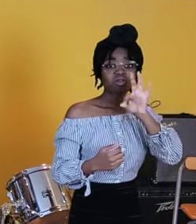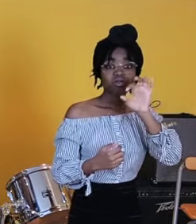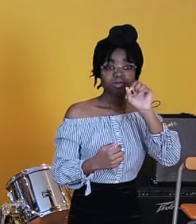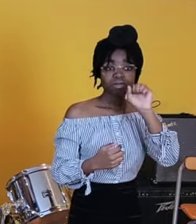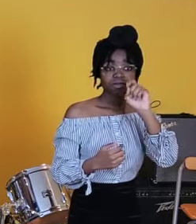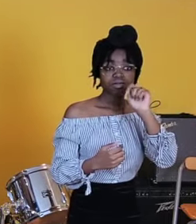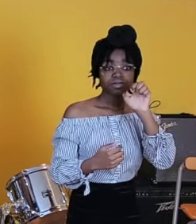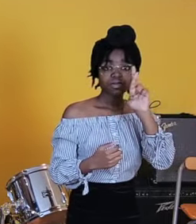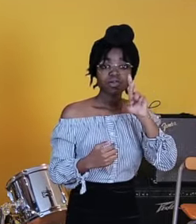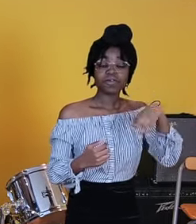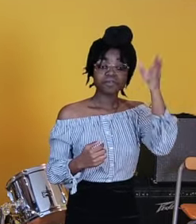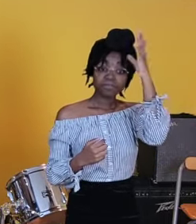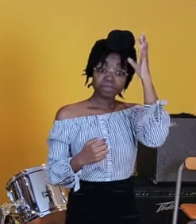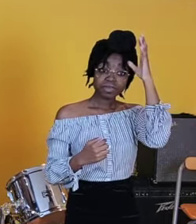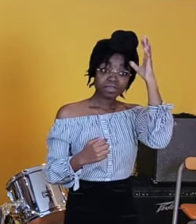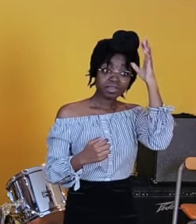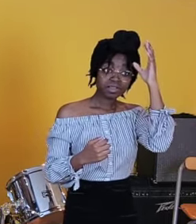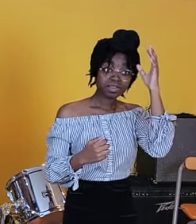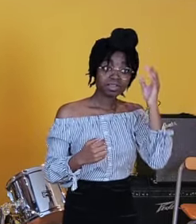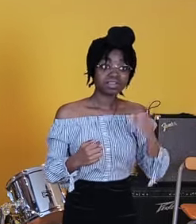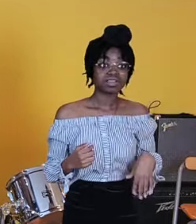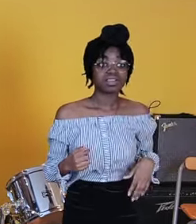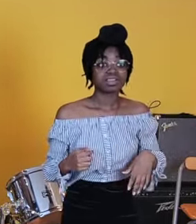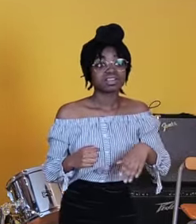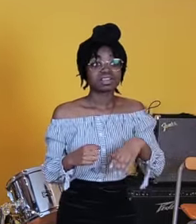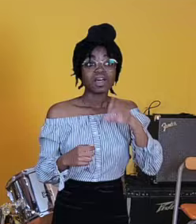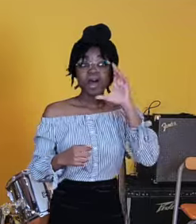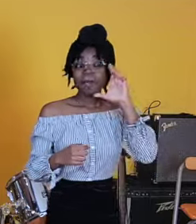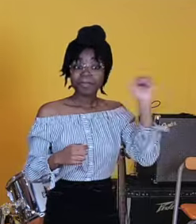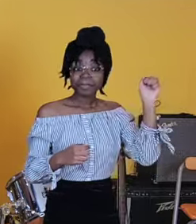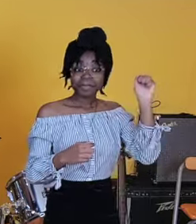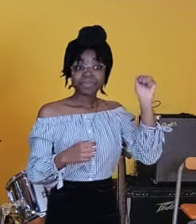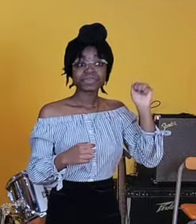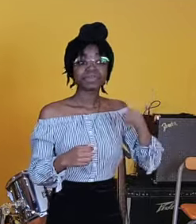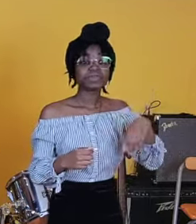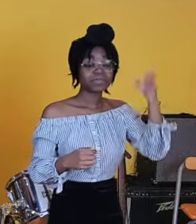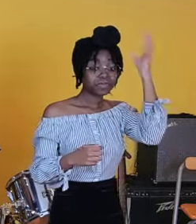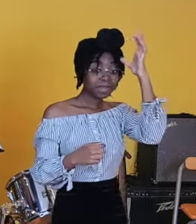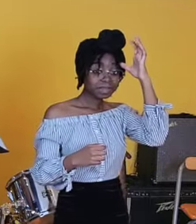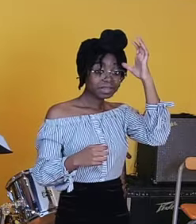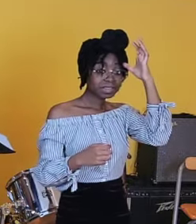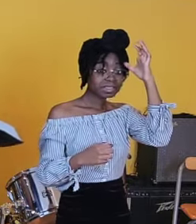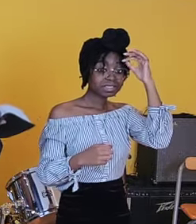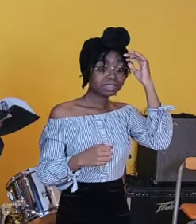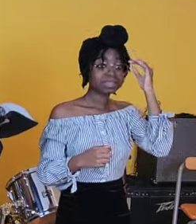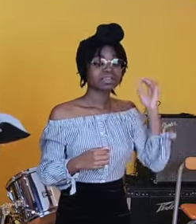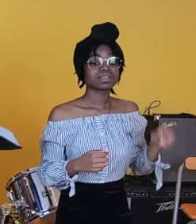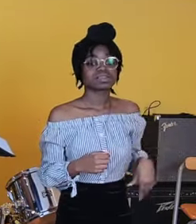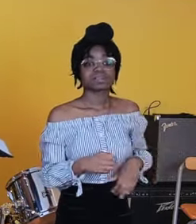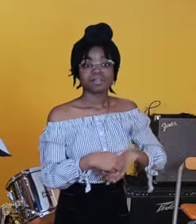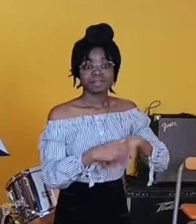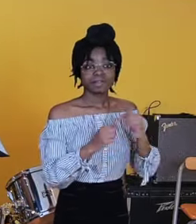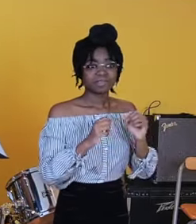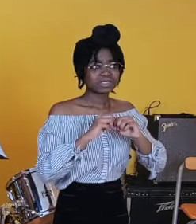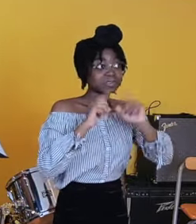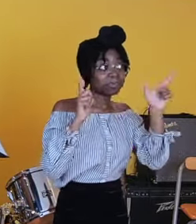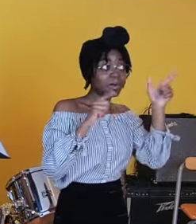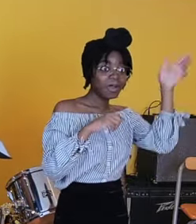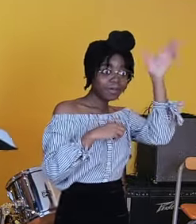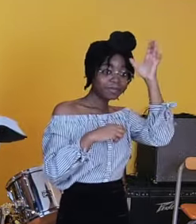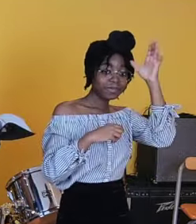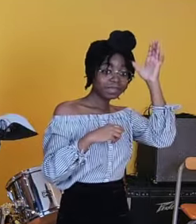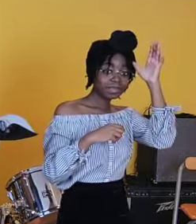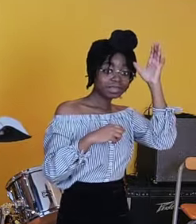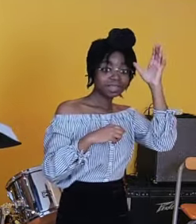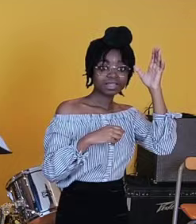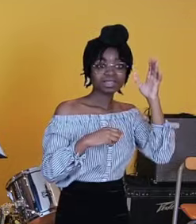have adoptive fathers. We have biological fathers. We have stepfathers. We have surprise fathers. We